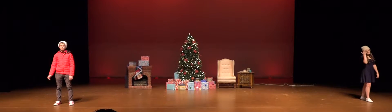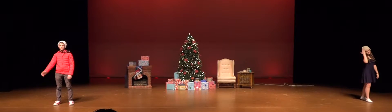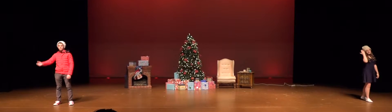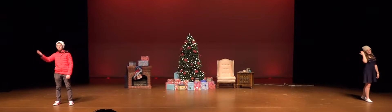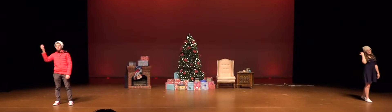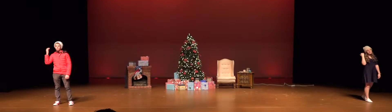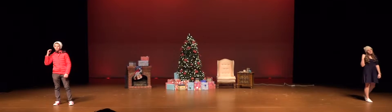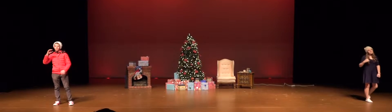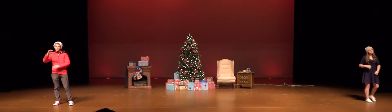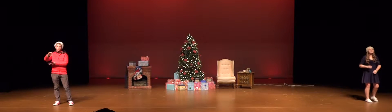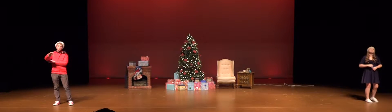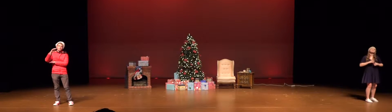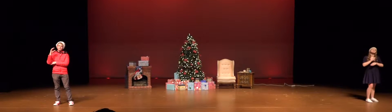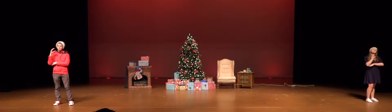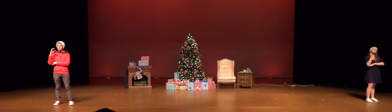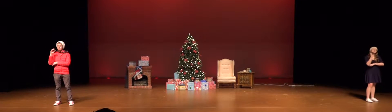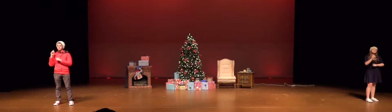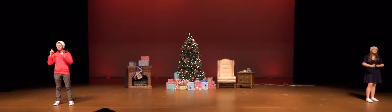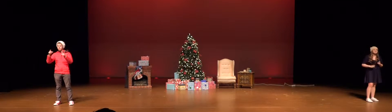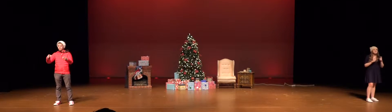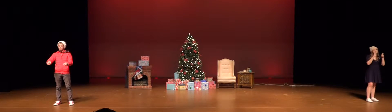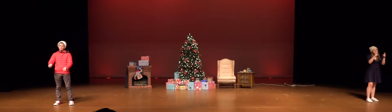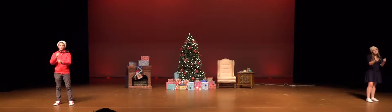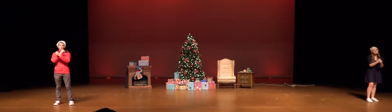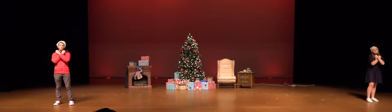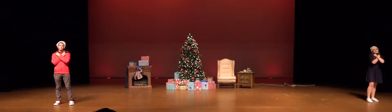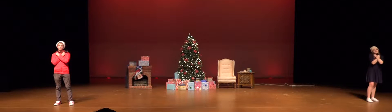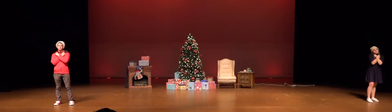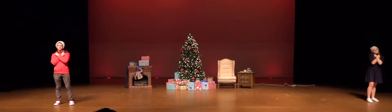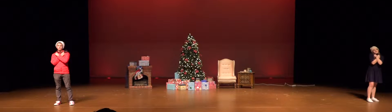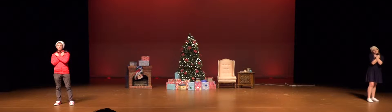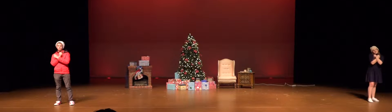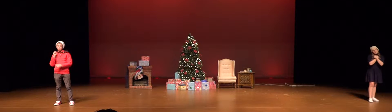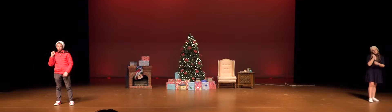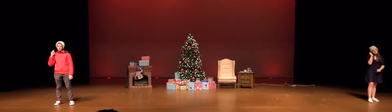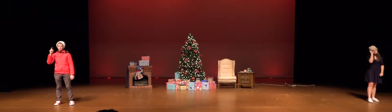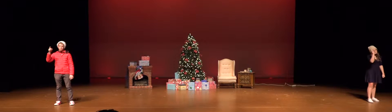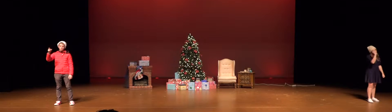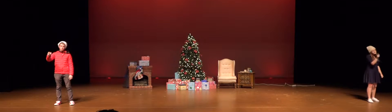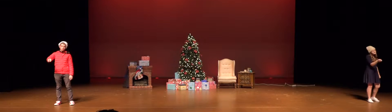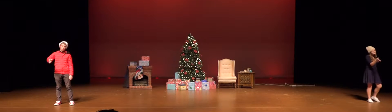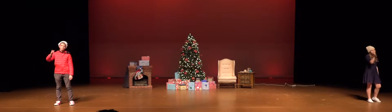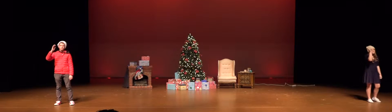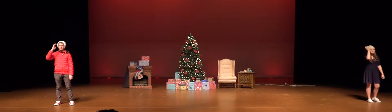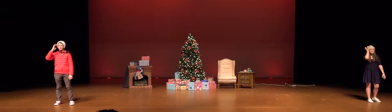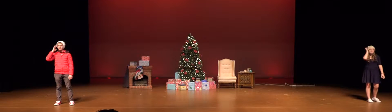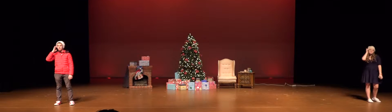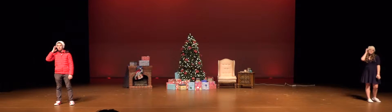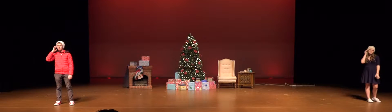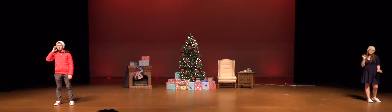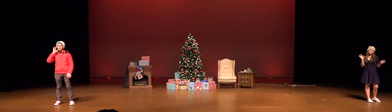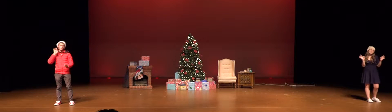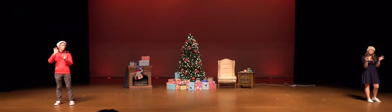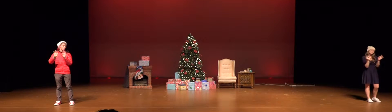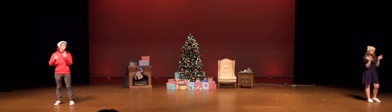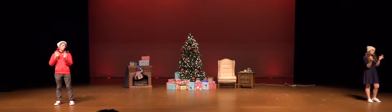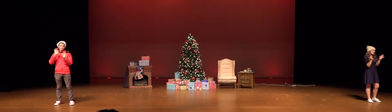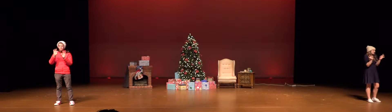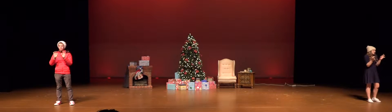Last Christmas I gave you my heart But the very next day, you give